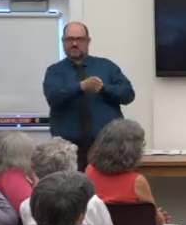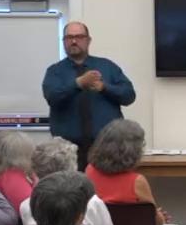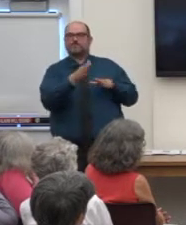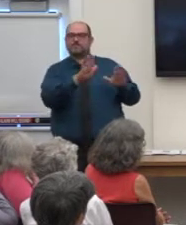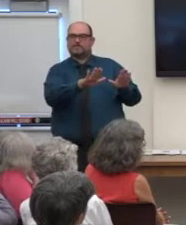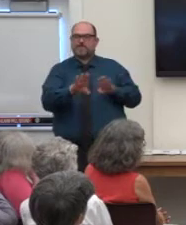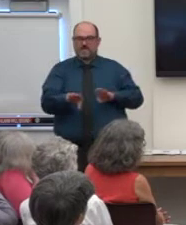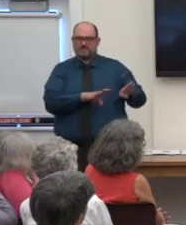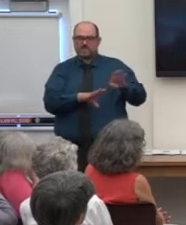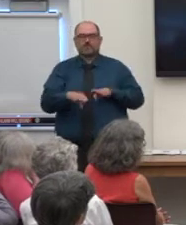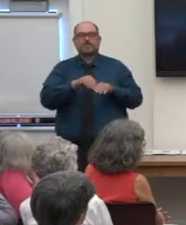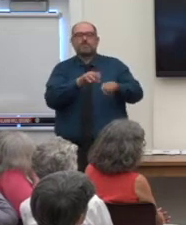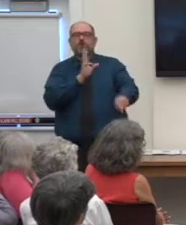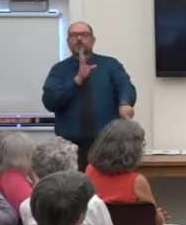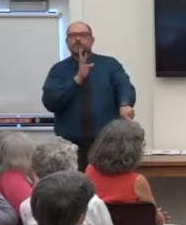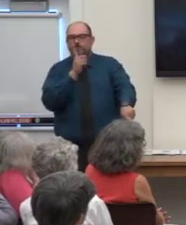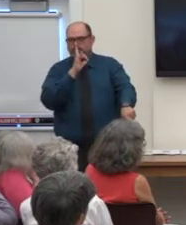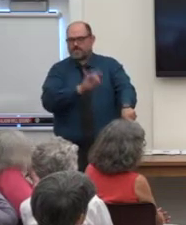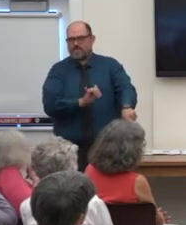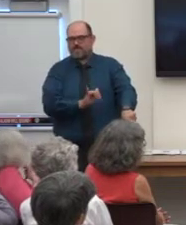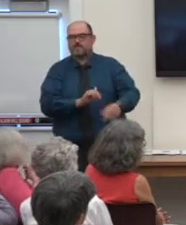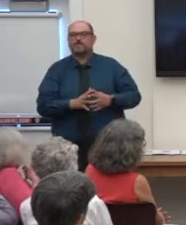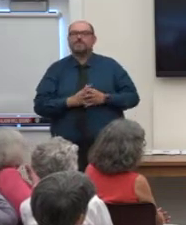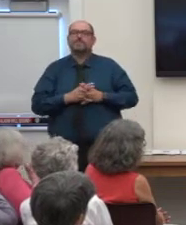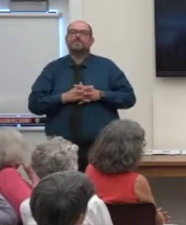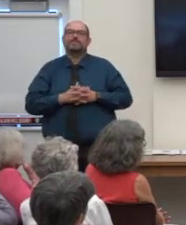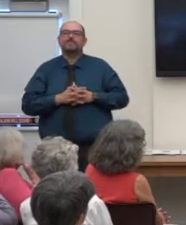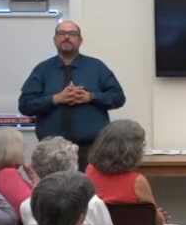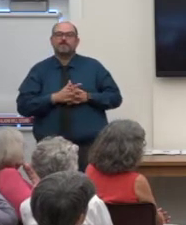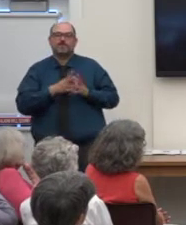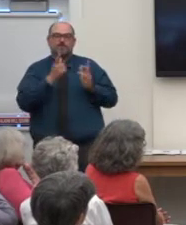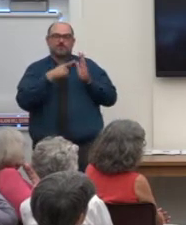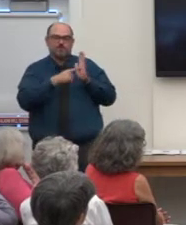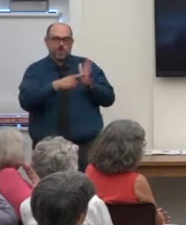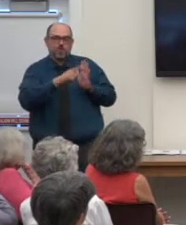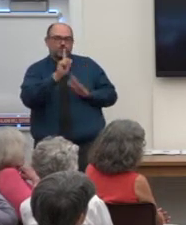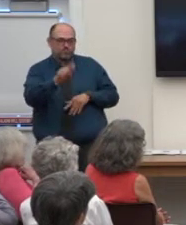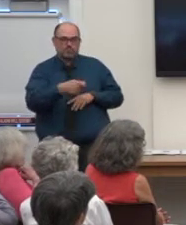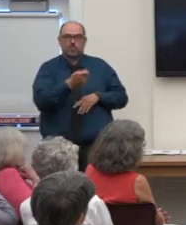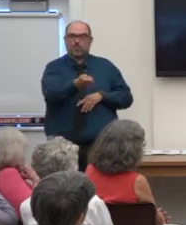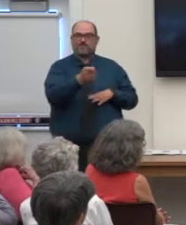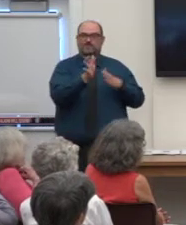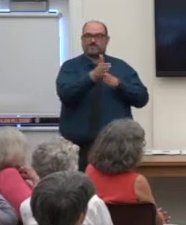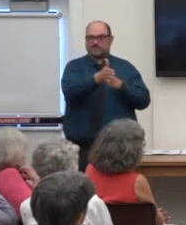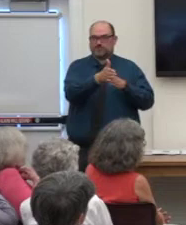the signing here of a swordfish breaching and what happens to it.